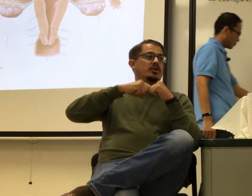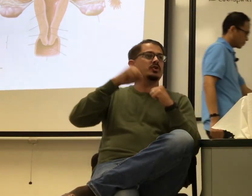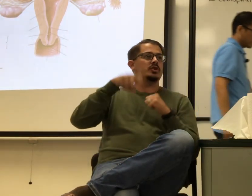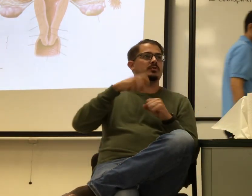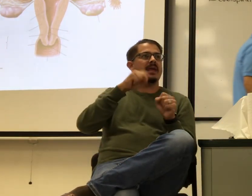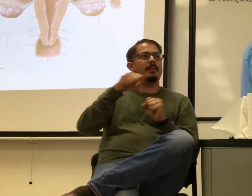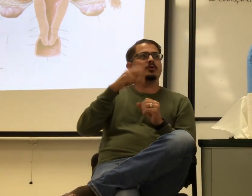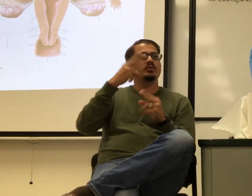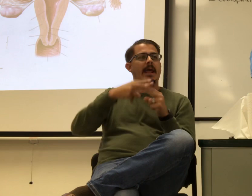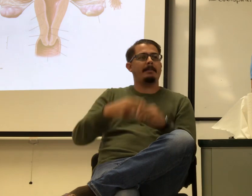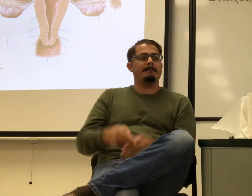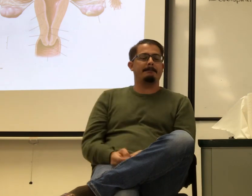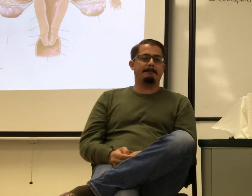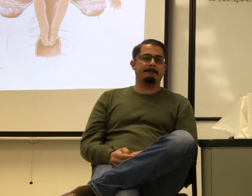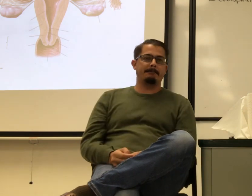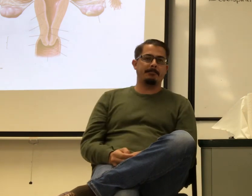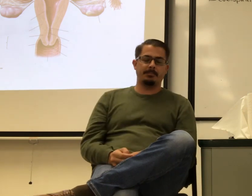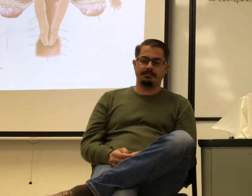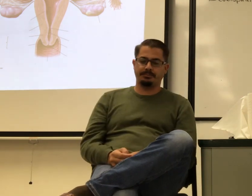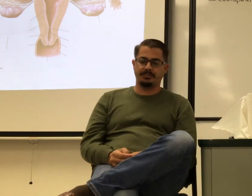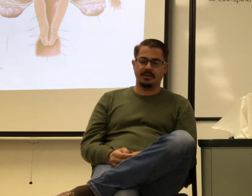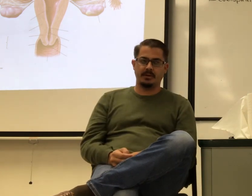name.